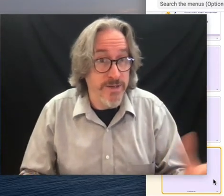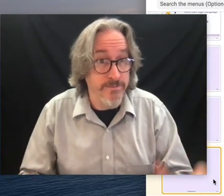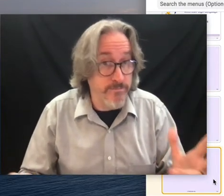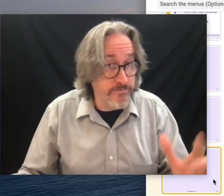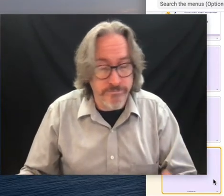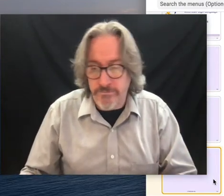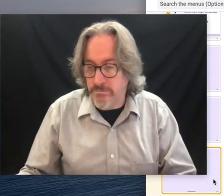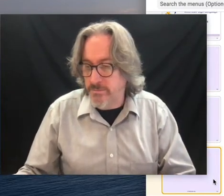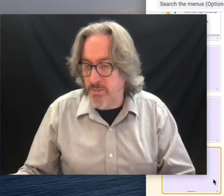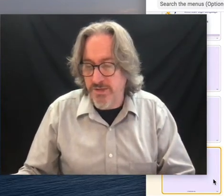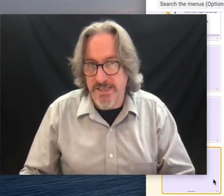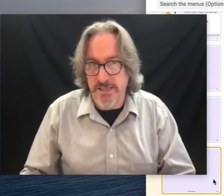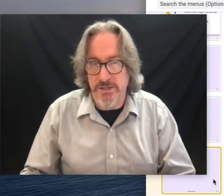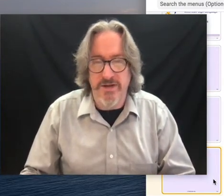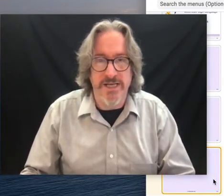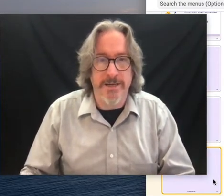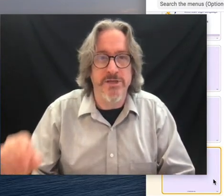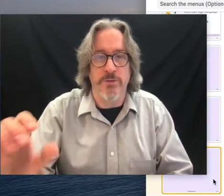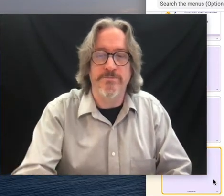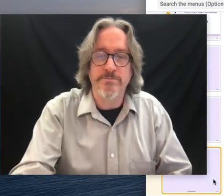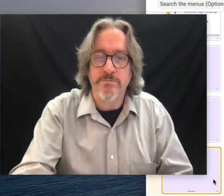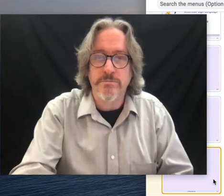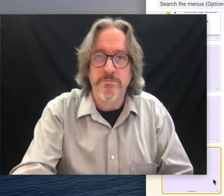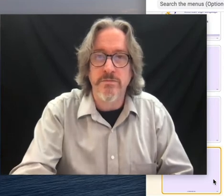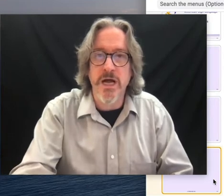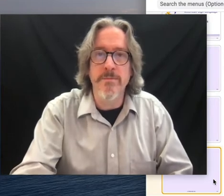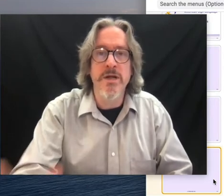we do it. I suppose that's the easiest way of saying it. So